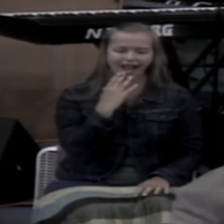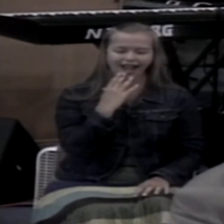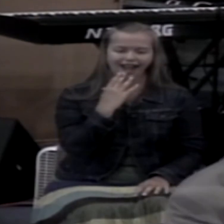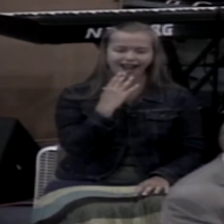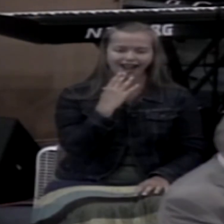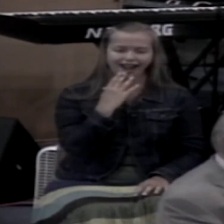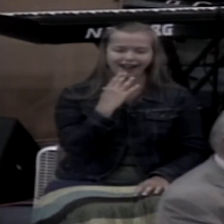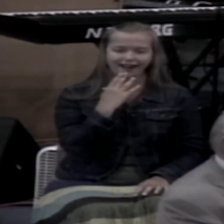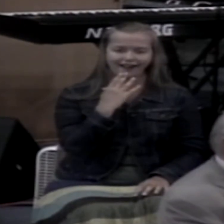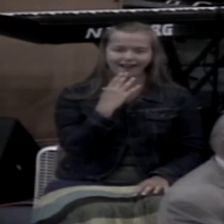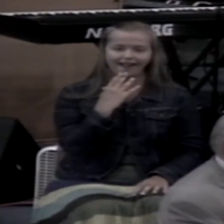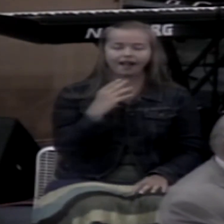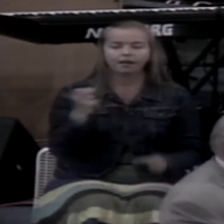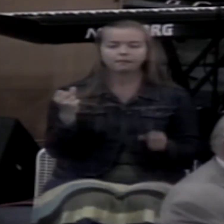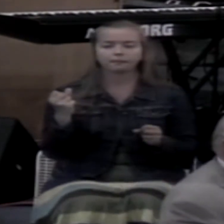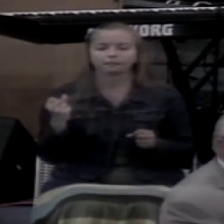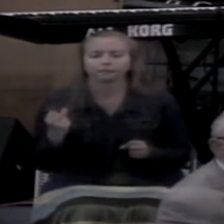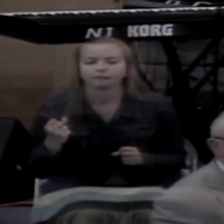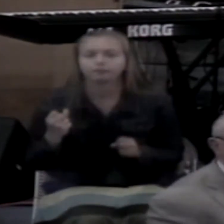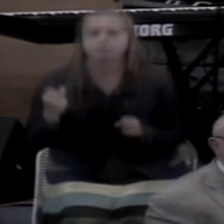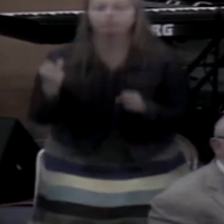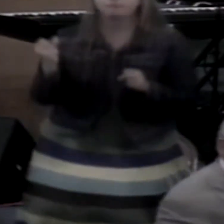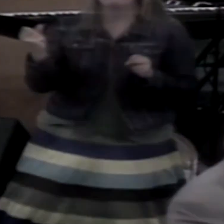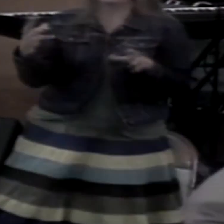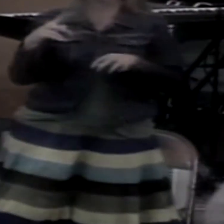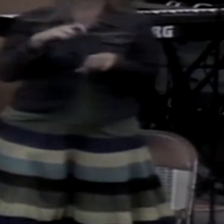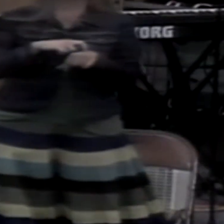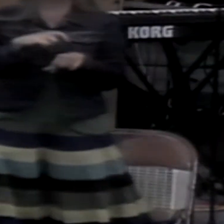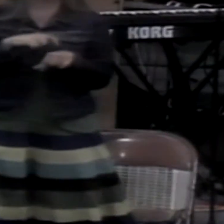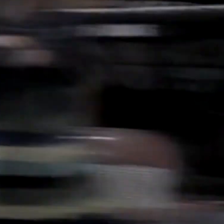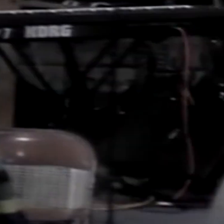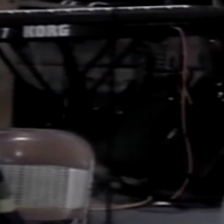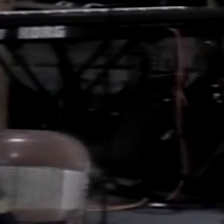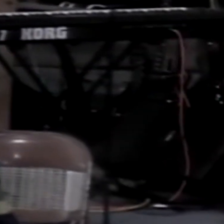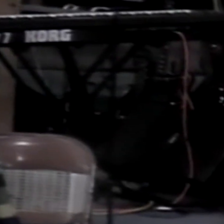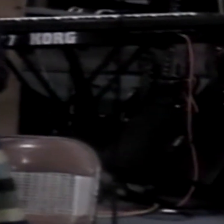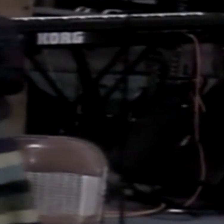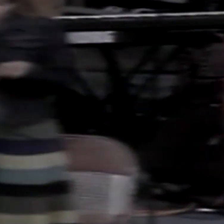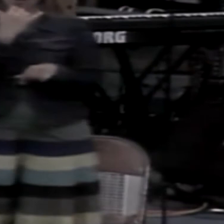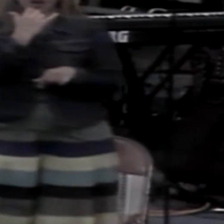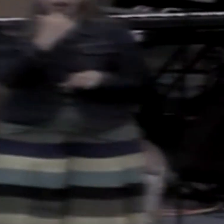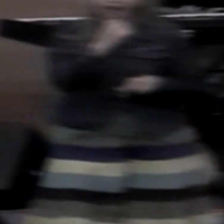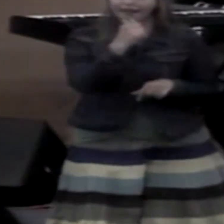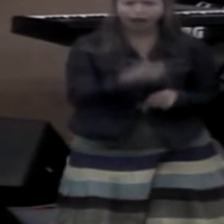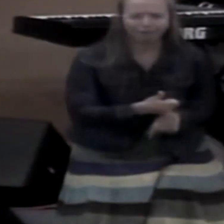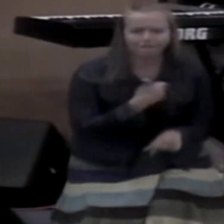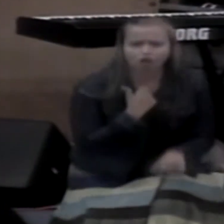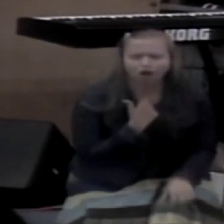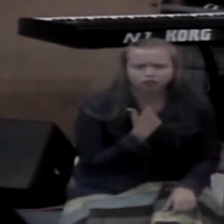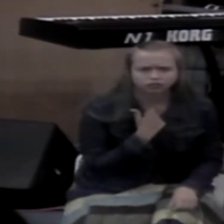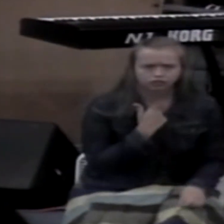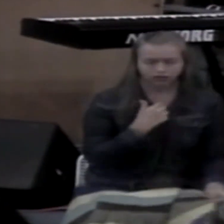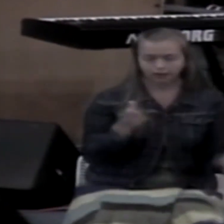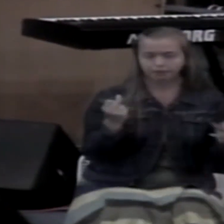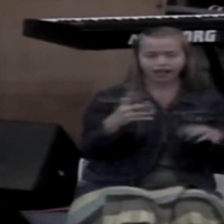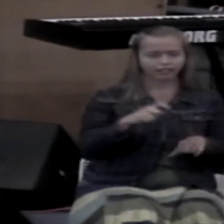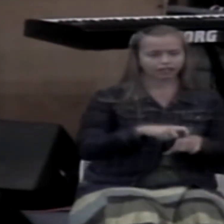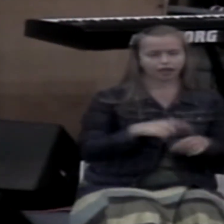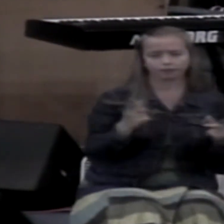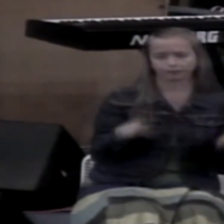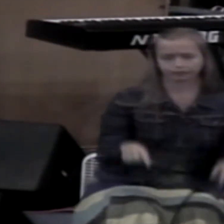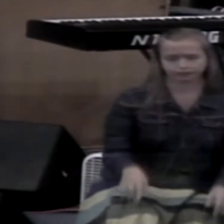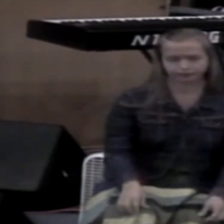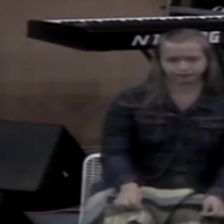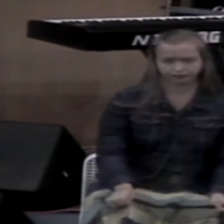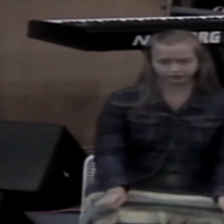I will even say this. I served as district superintendent 17 years, and there were times, because I, as